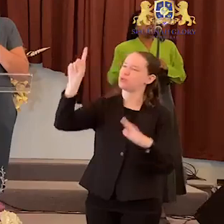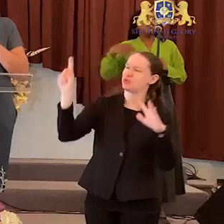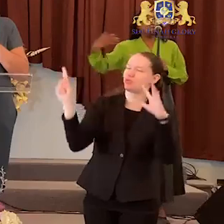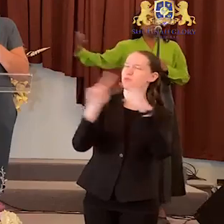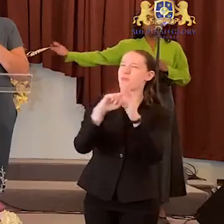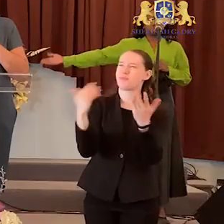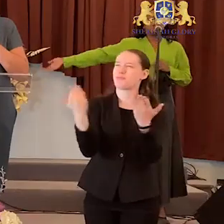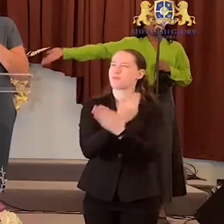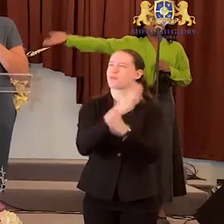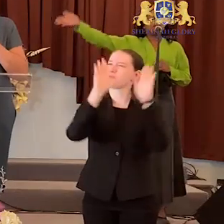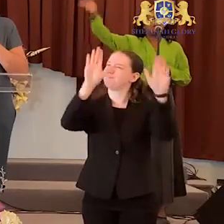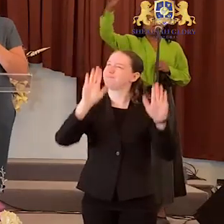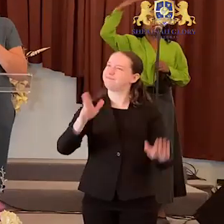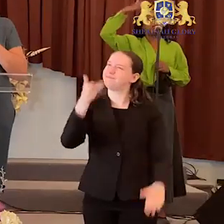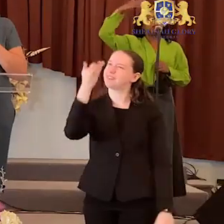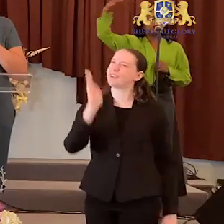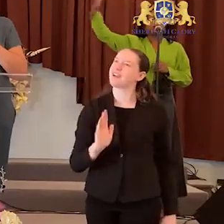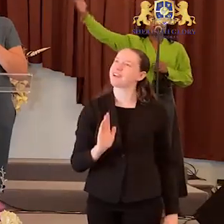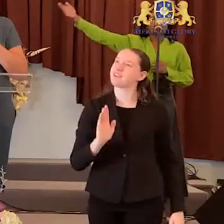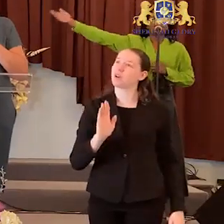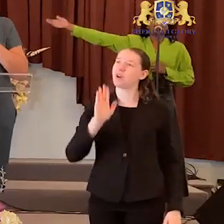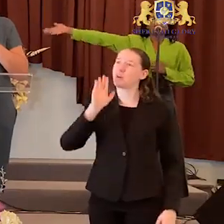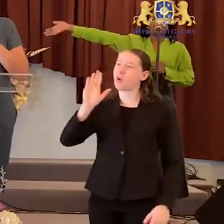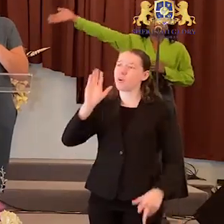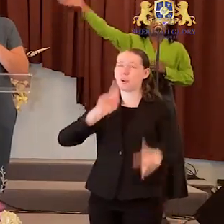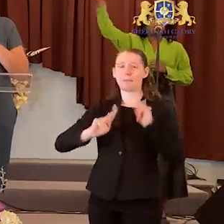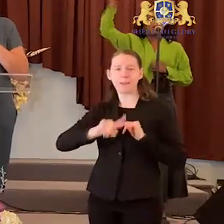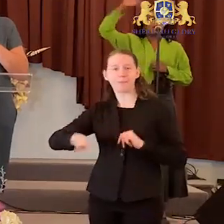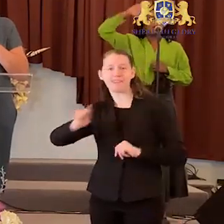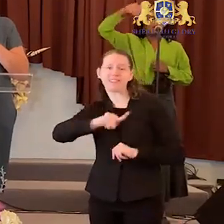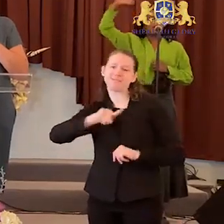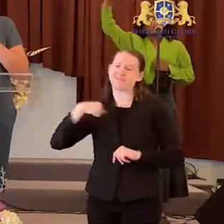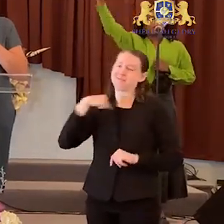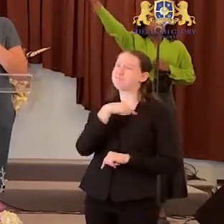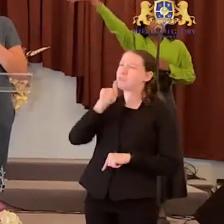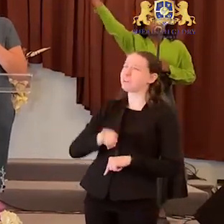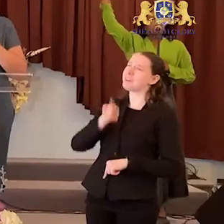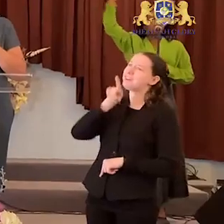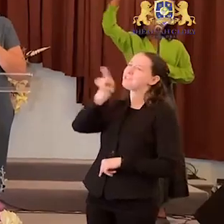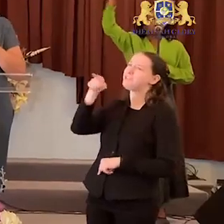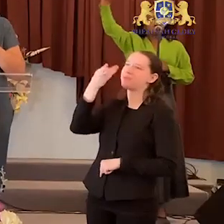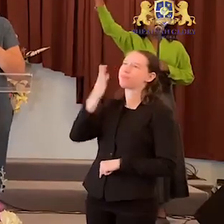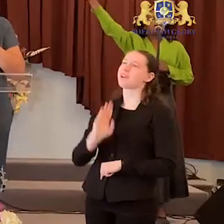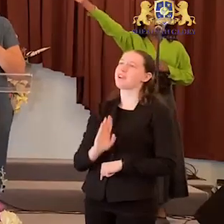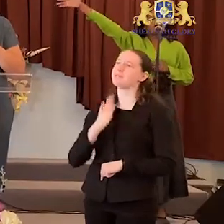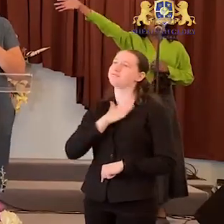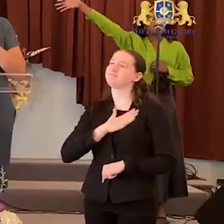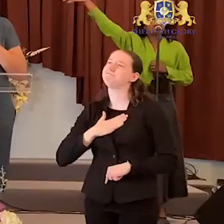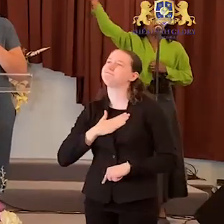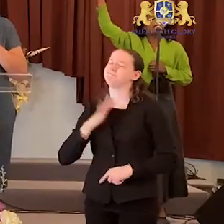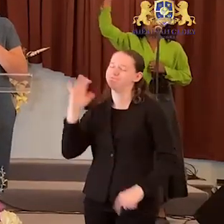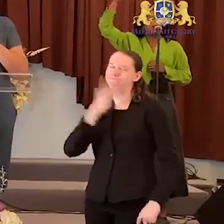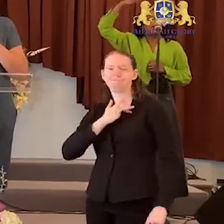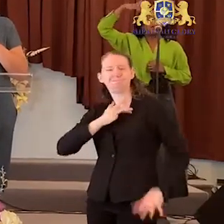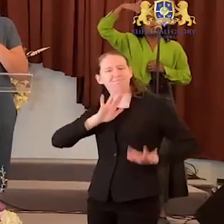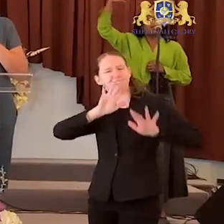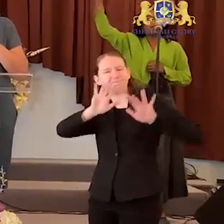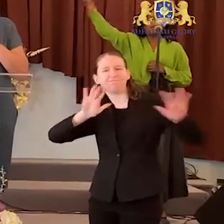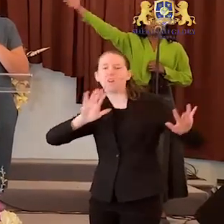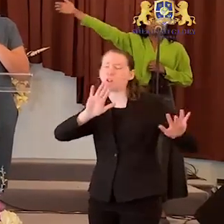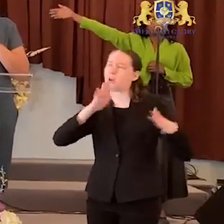failed before, oh God. God, your people need you on today, oh God. Lord God, touch God. Heal God.